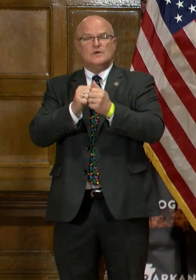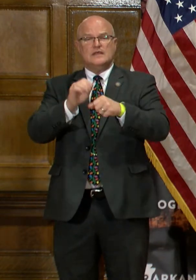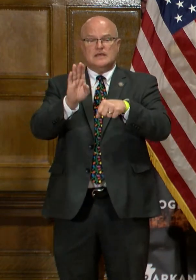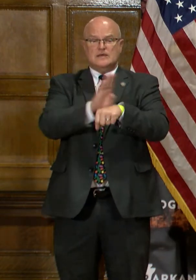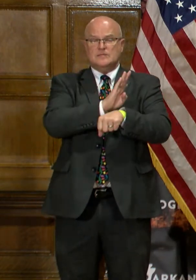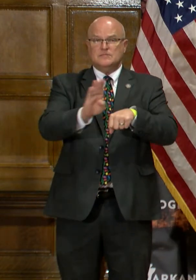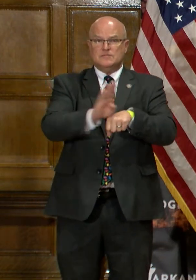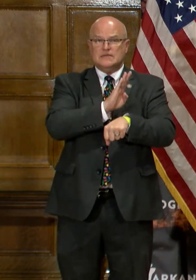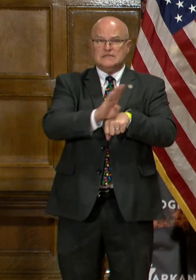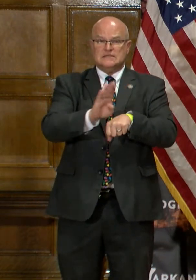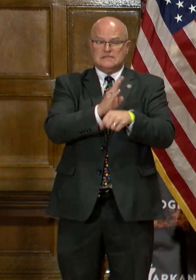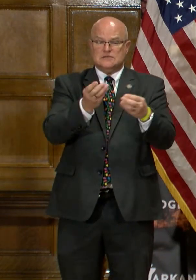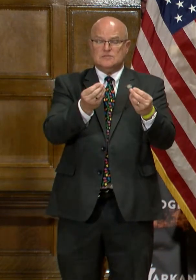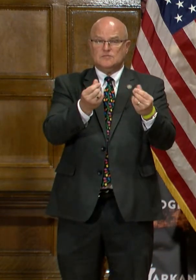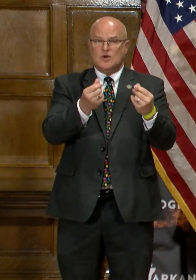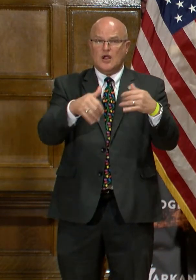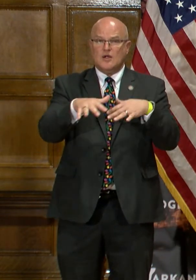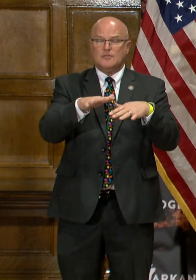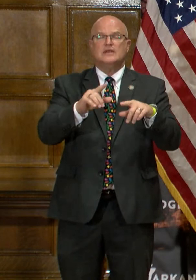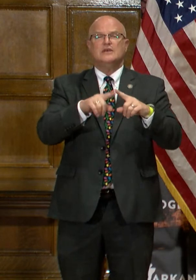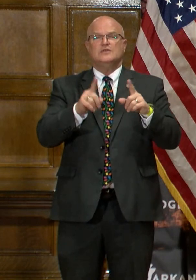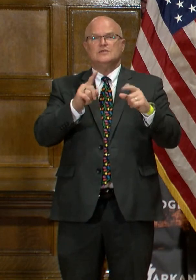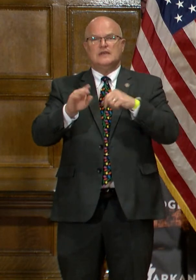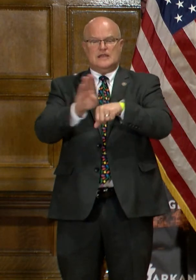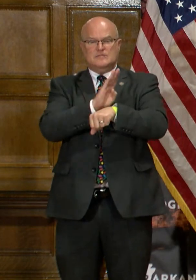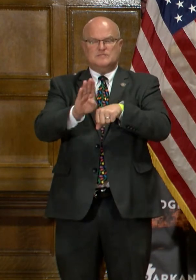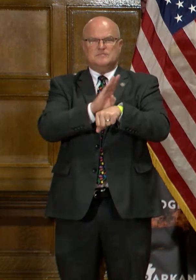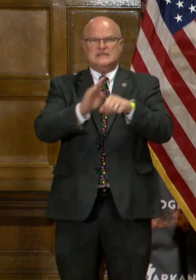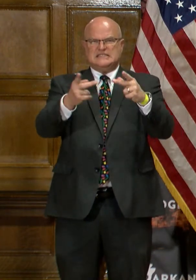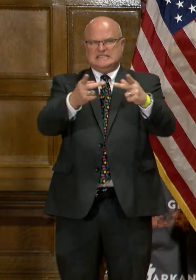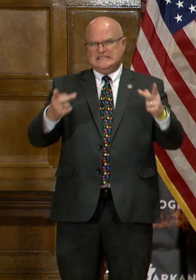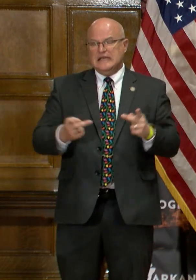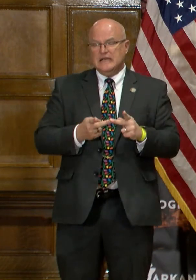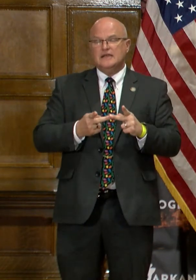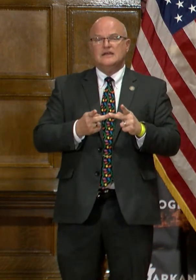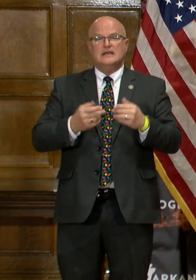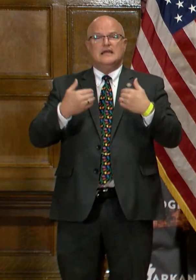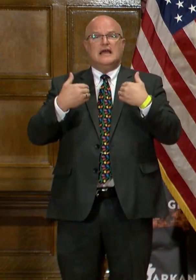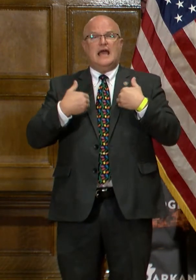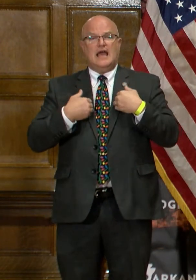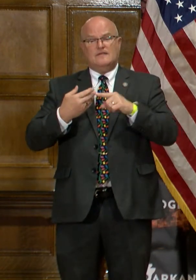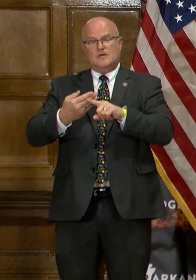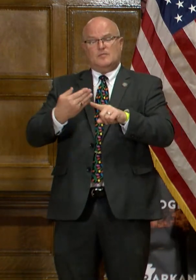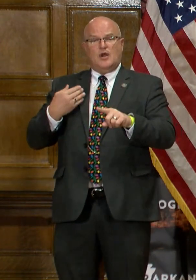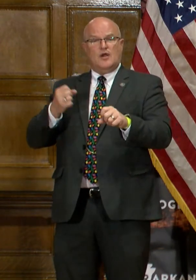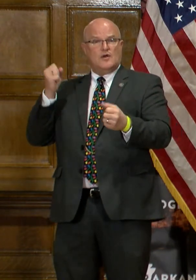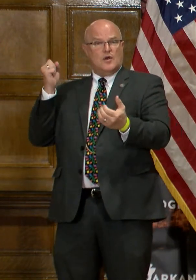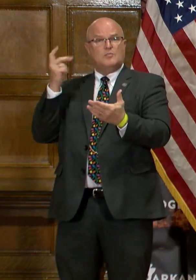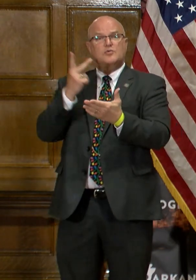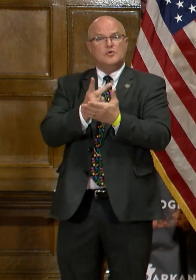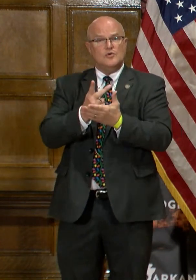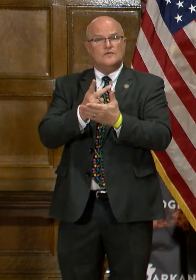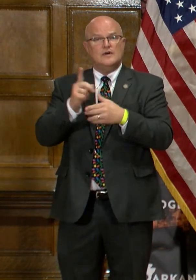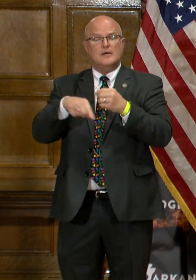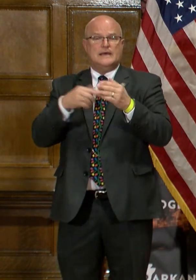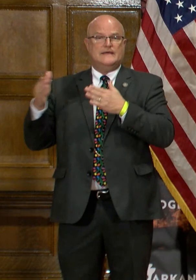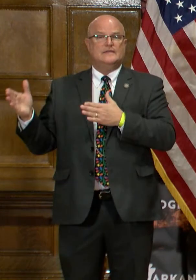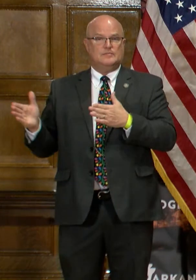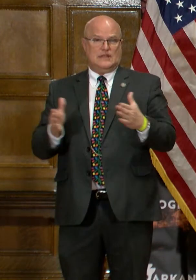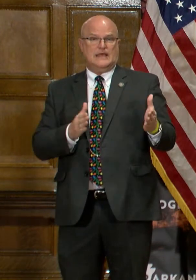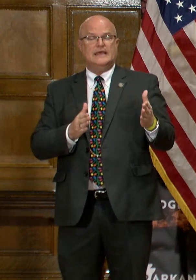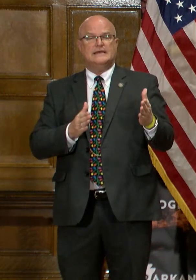commercial properties in a commercial setting to have prior approval of their